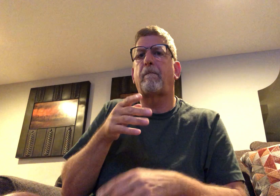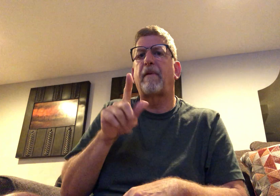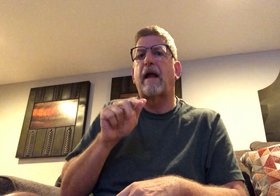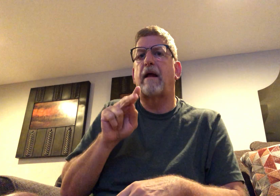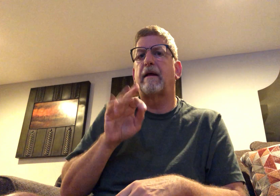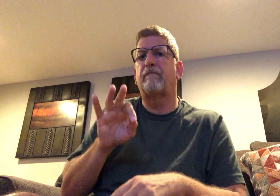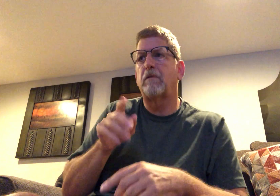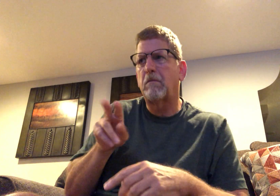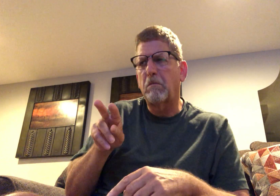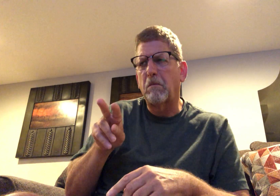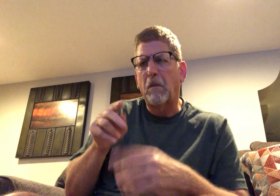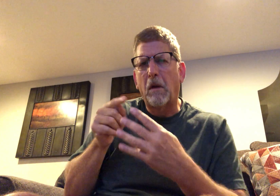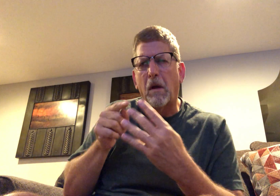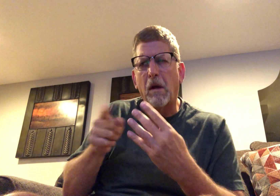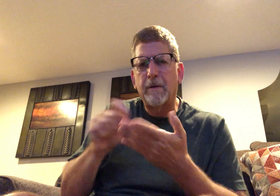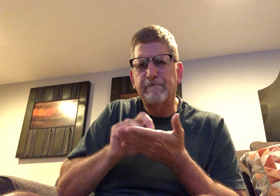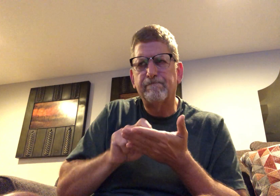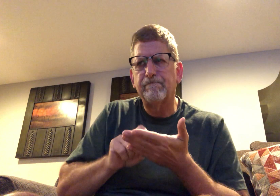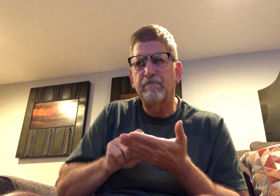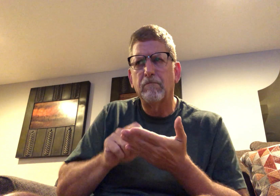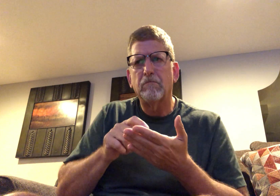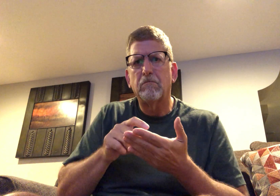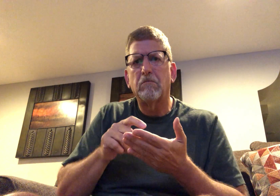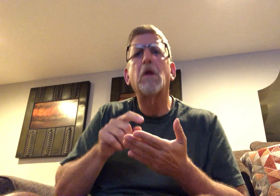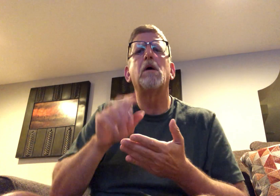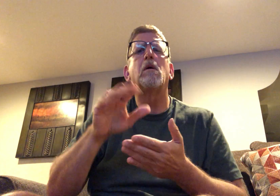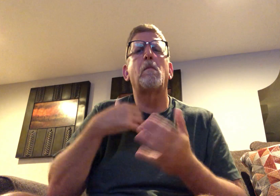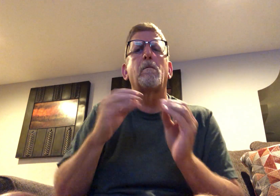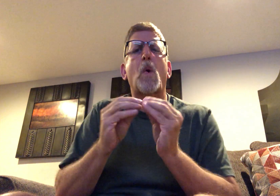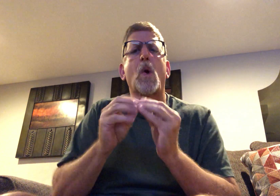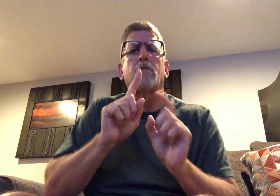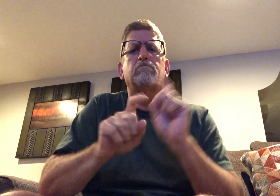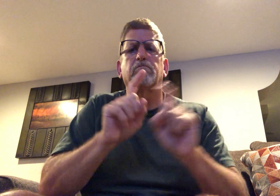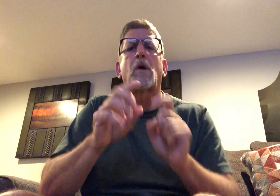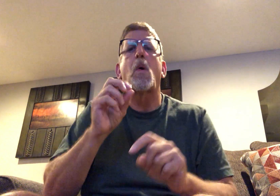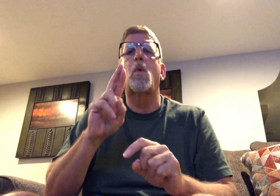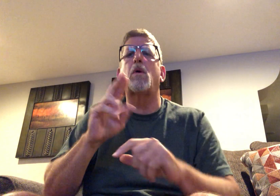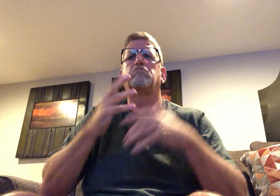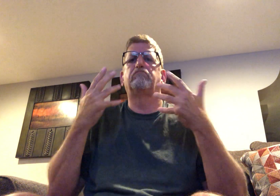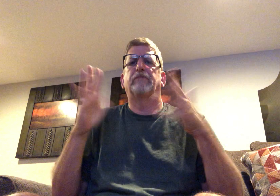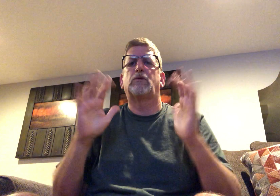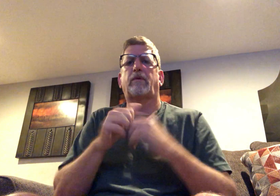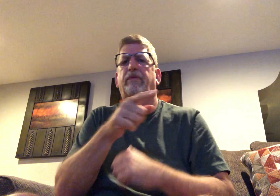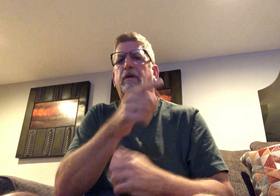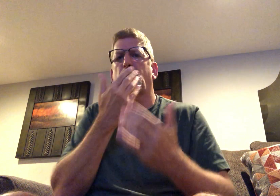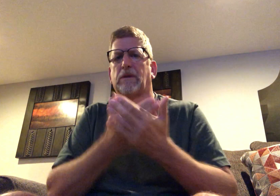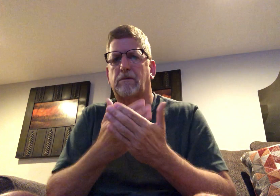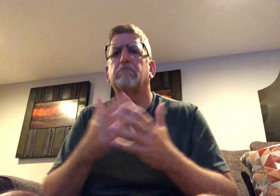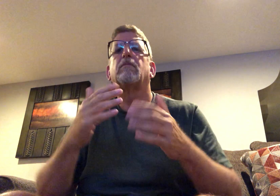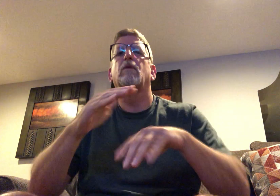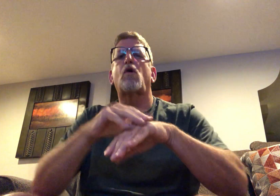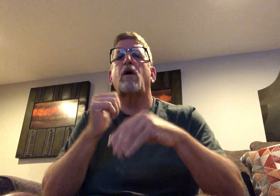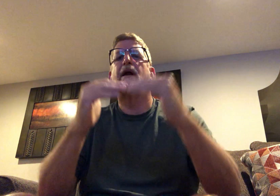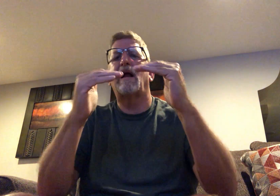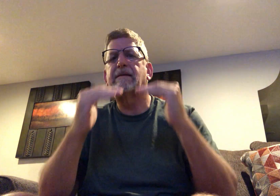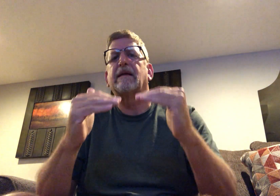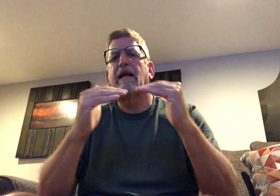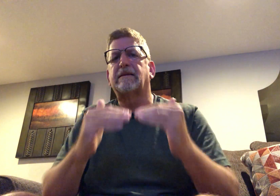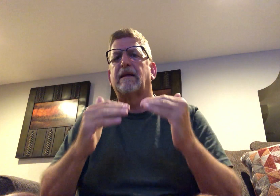time frame that people are looking at. When this complaint came in, who did the president speak to? Who was a leader at that time? He spoke to